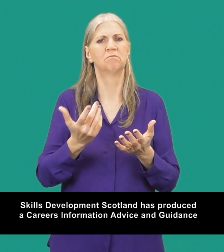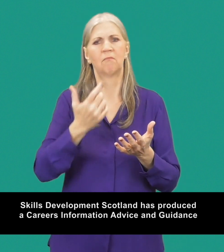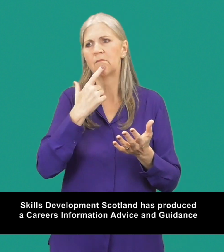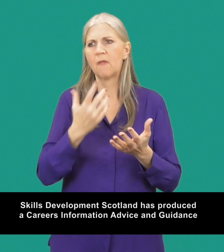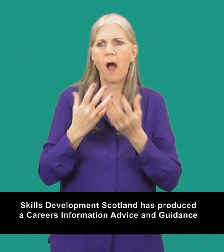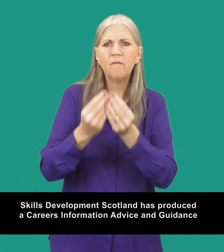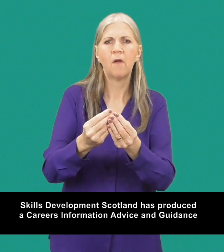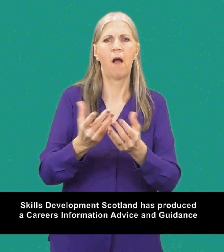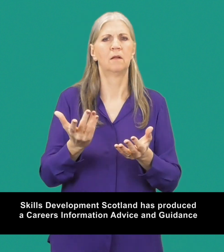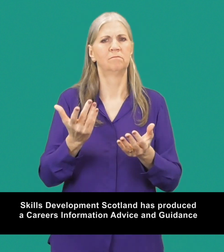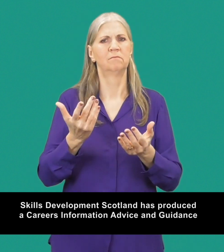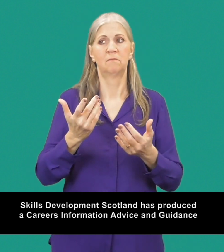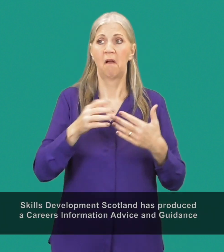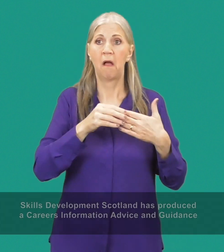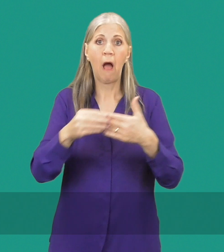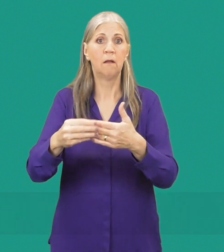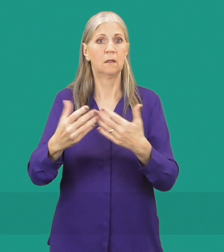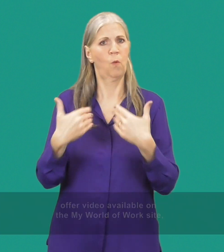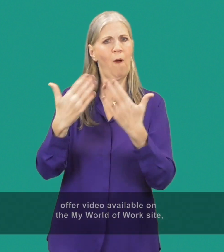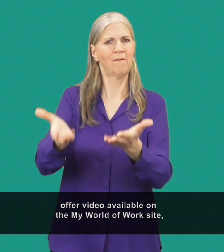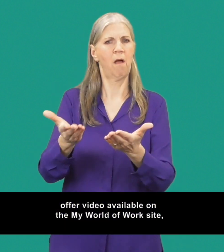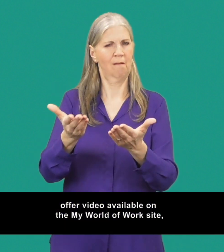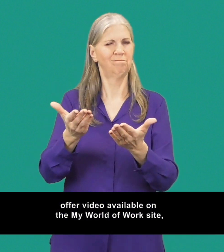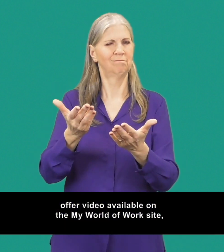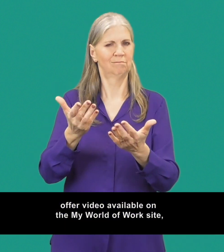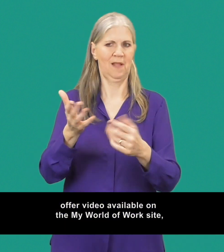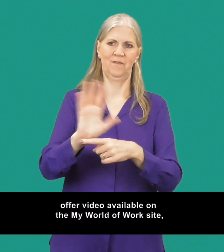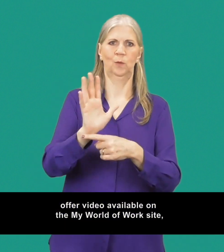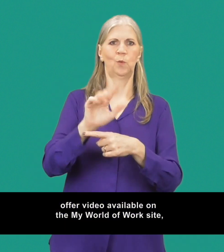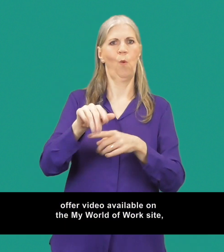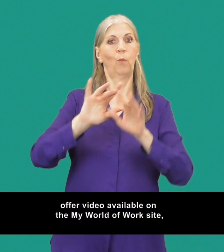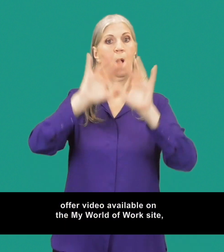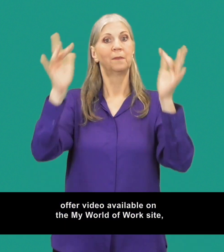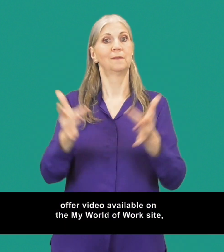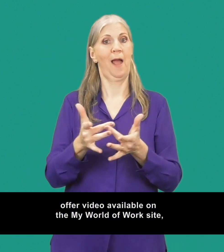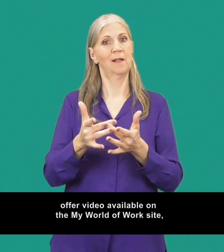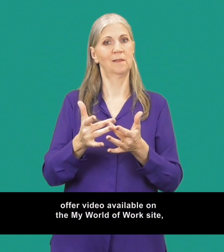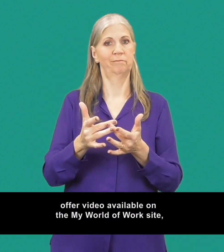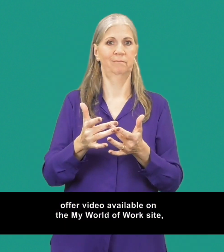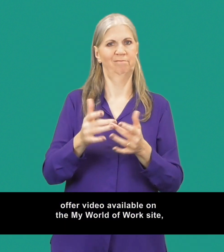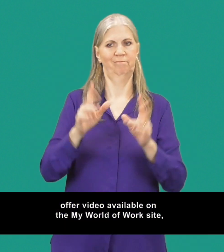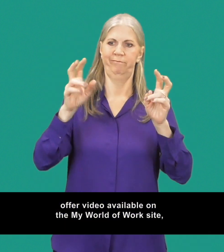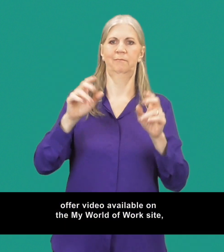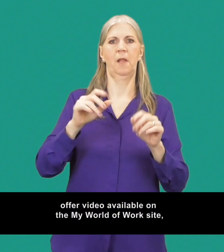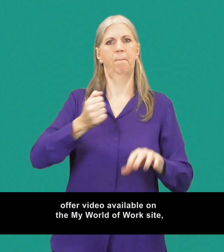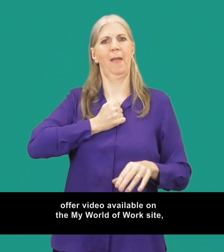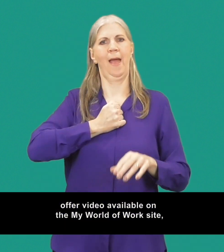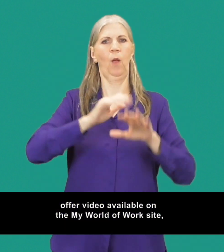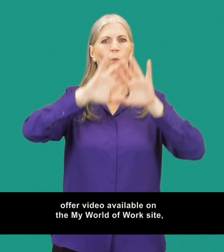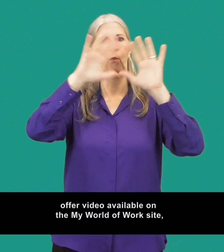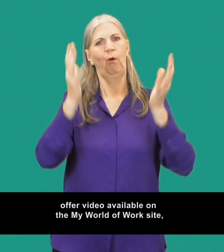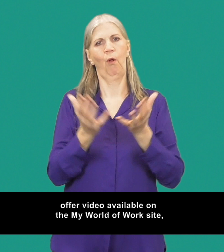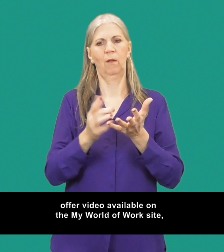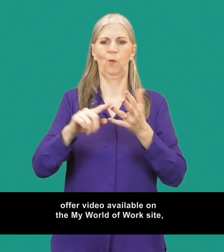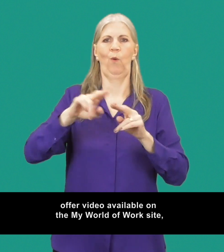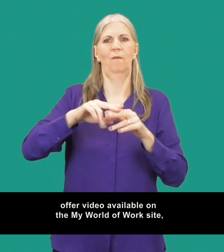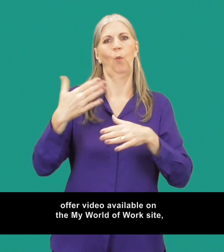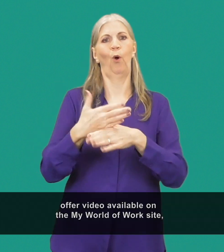offer, video available on the My World of Work website, with BSL interpretation